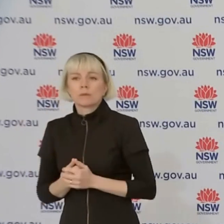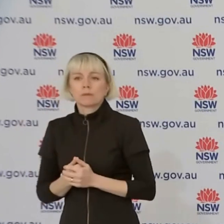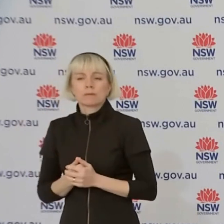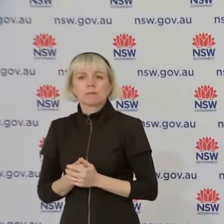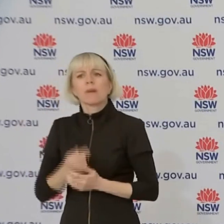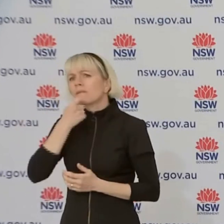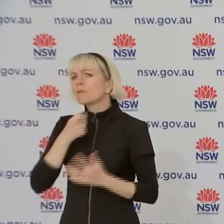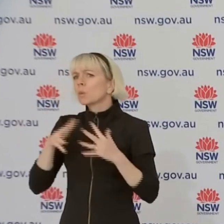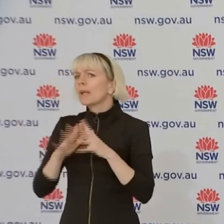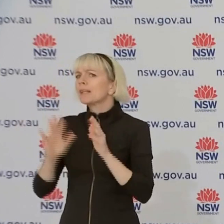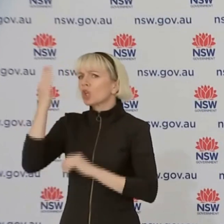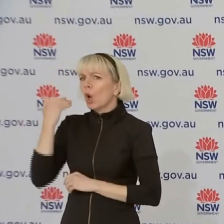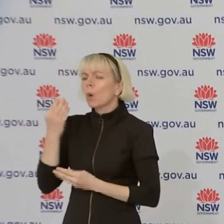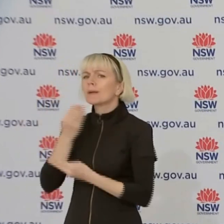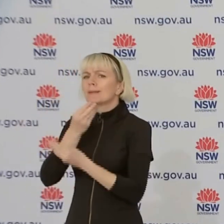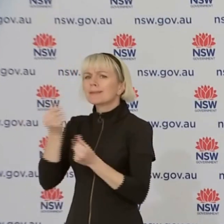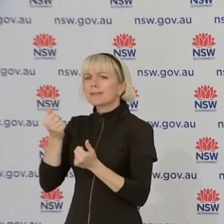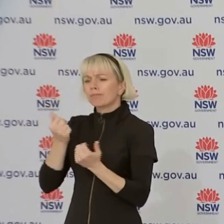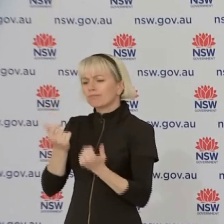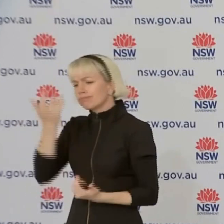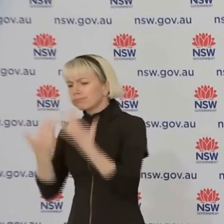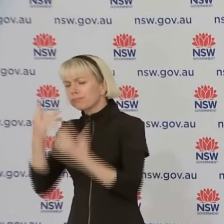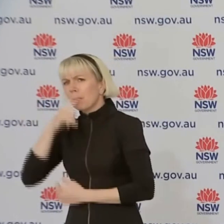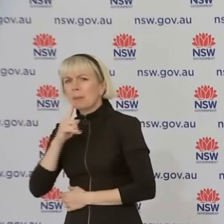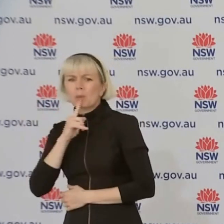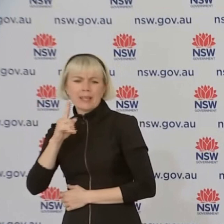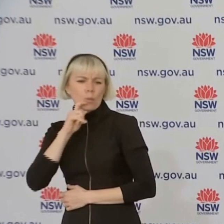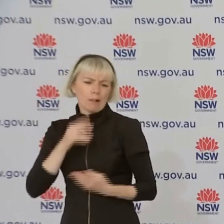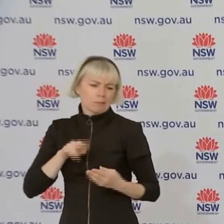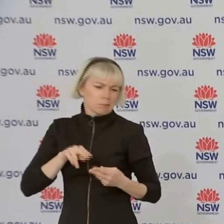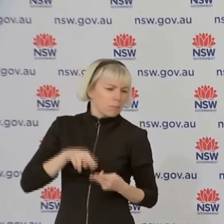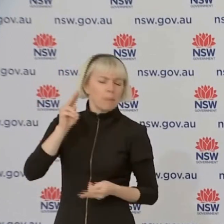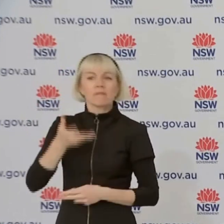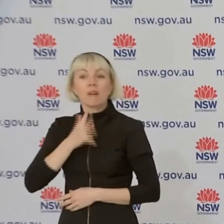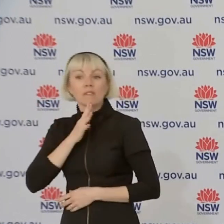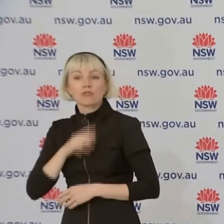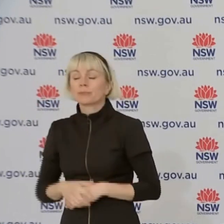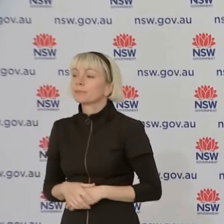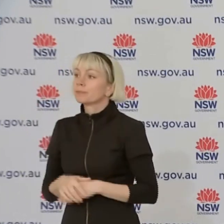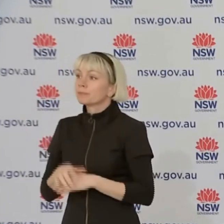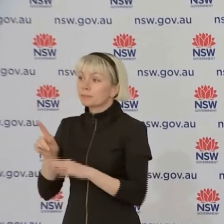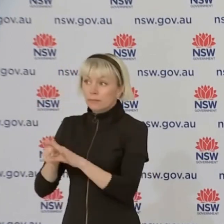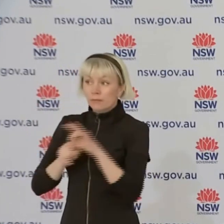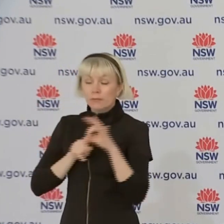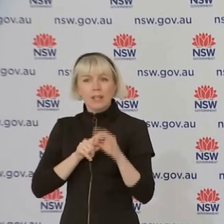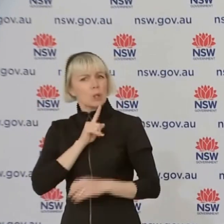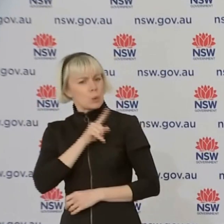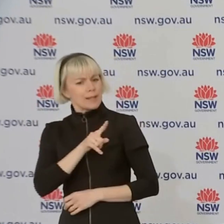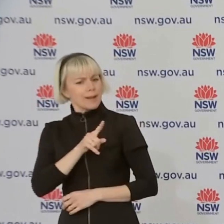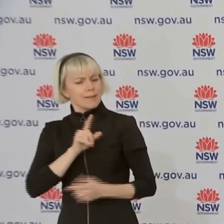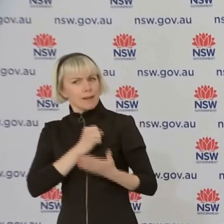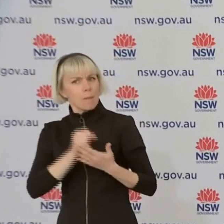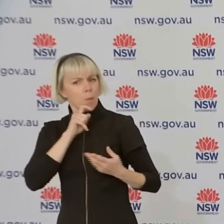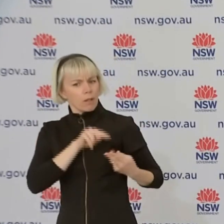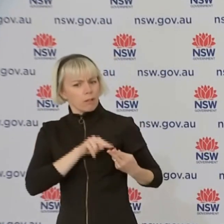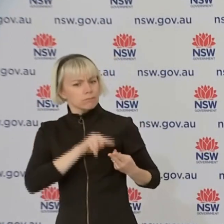on where we were a few weeks ago. So you referred to not reaching the peak yet. We haven't reached the peak Oh, yet. look, that is you only, must- can